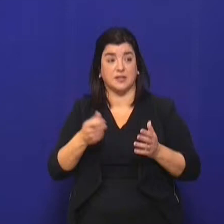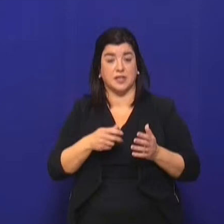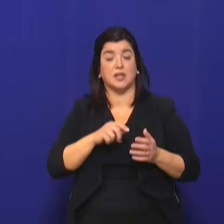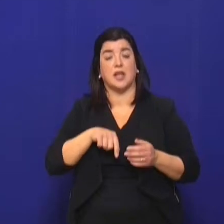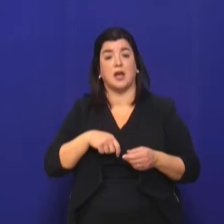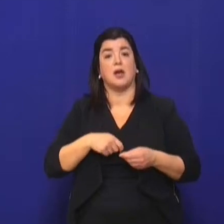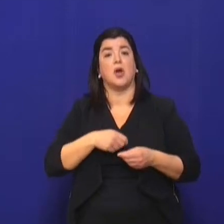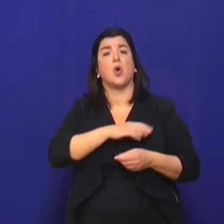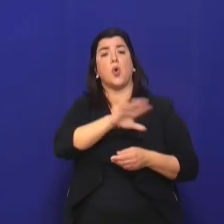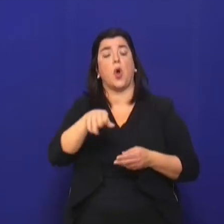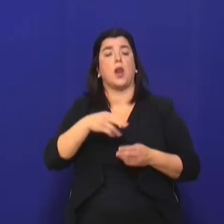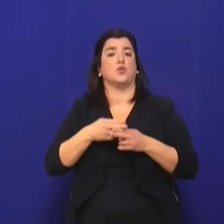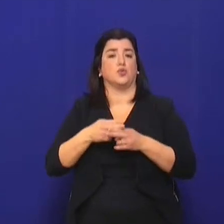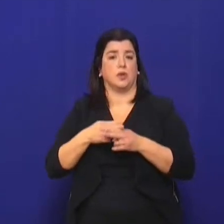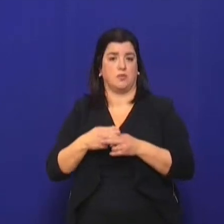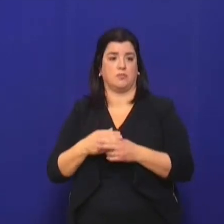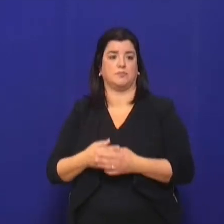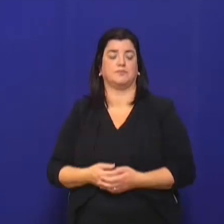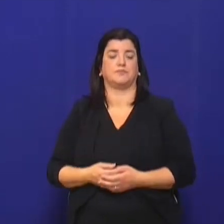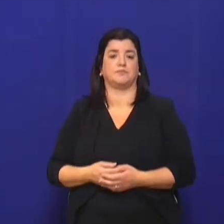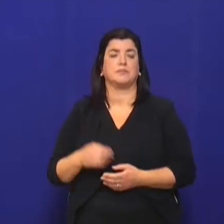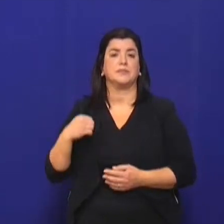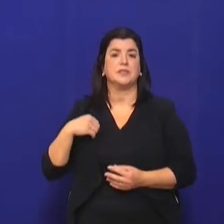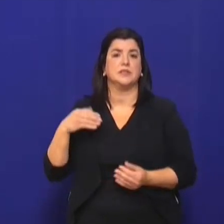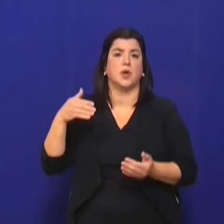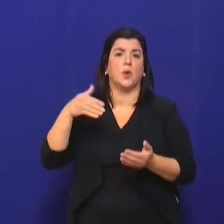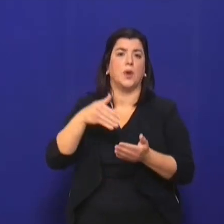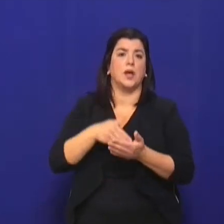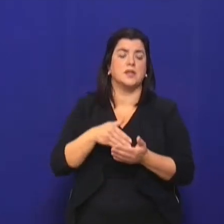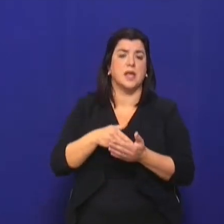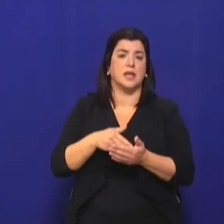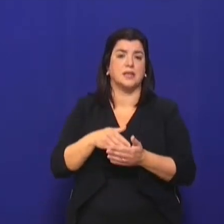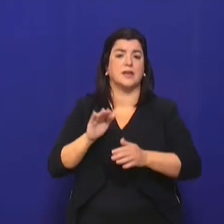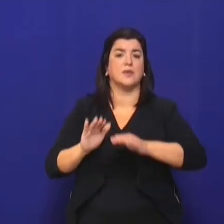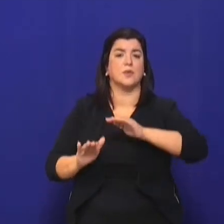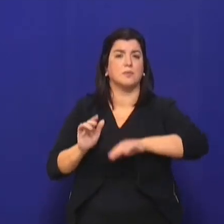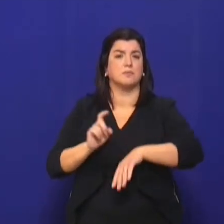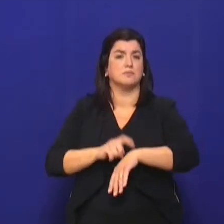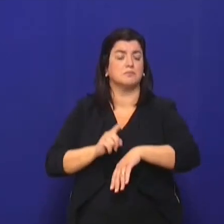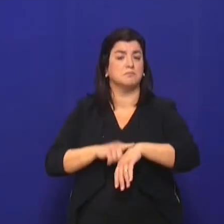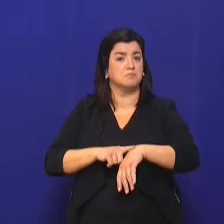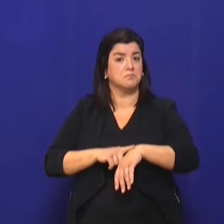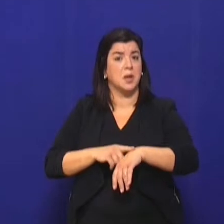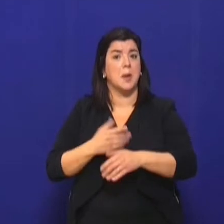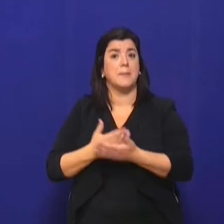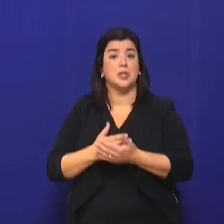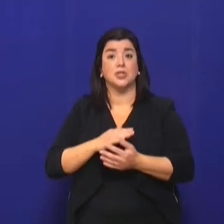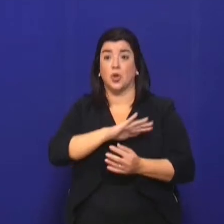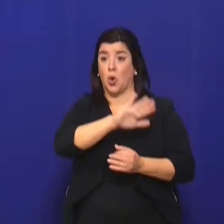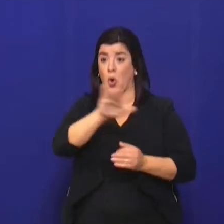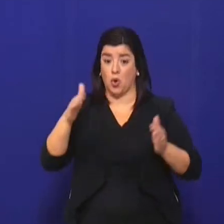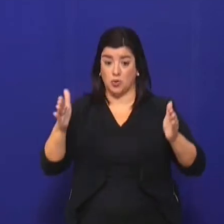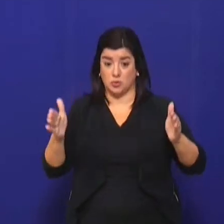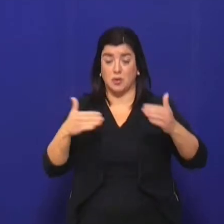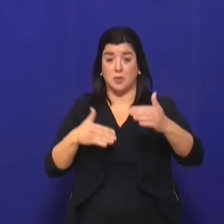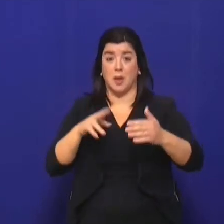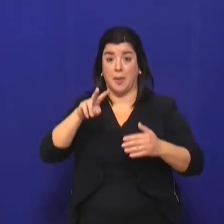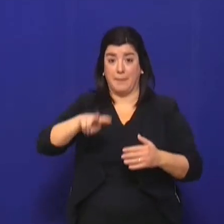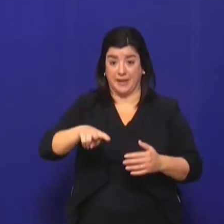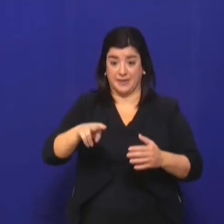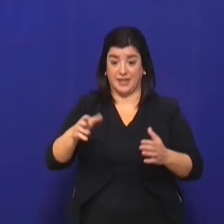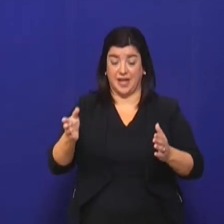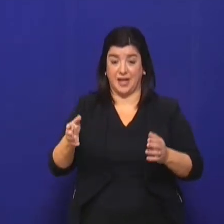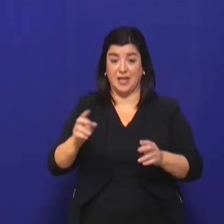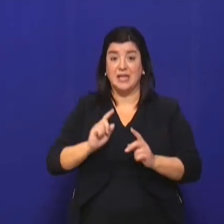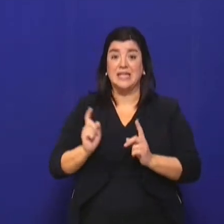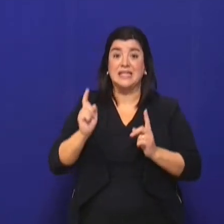U bħalma qegħdin taraw aħna issa wasalna fil-ħin li propju dak kollu li jiġina Monday, nkun nistgħu sa